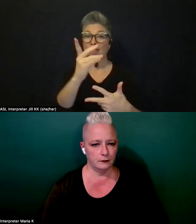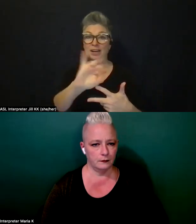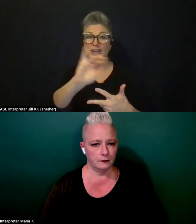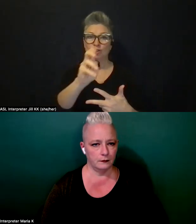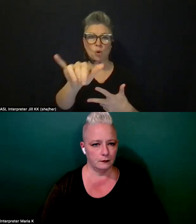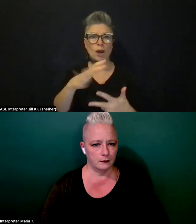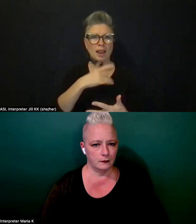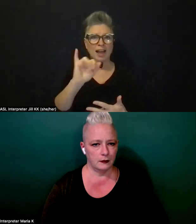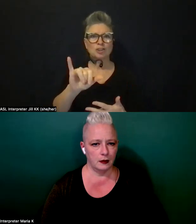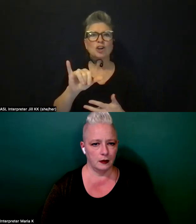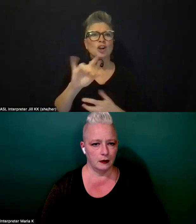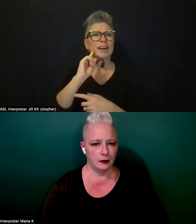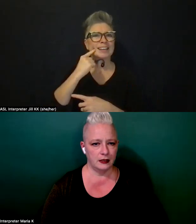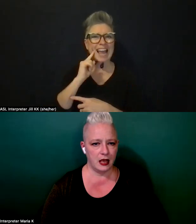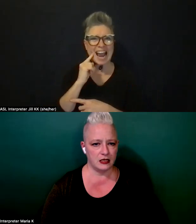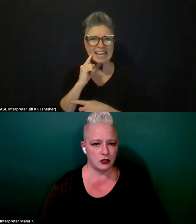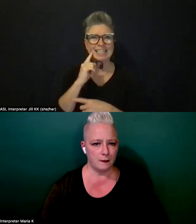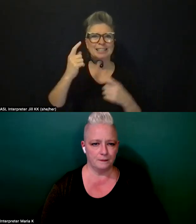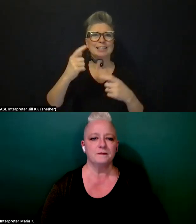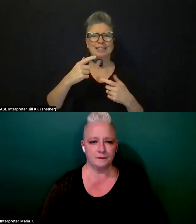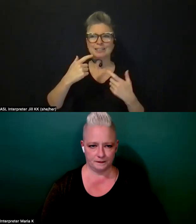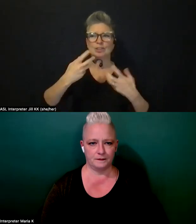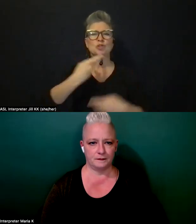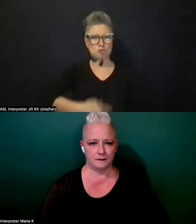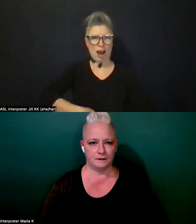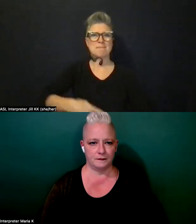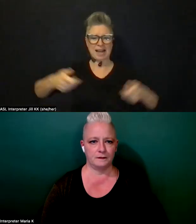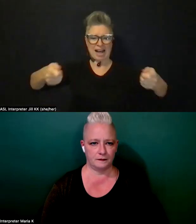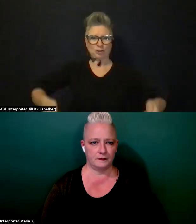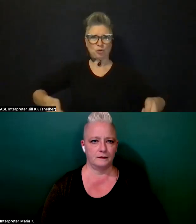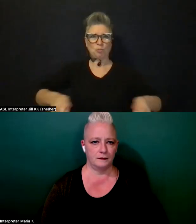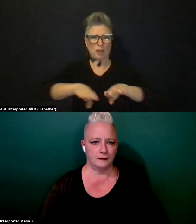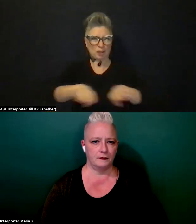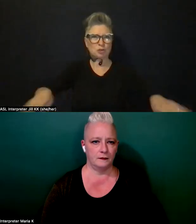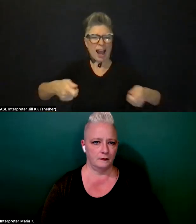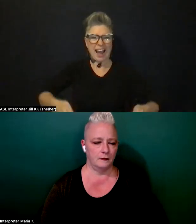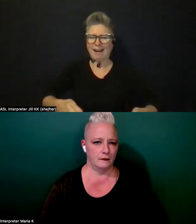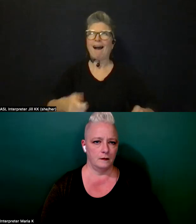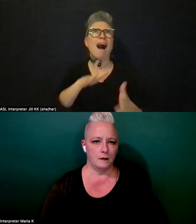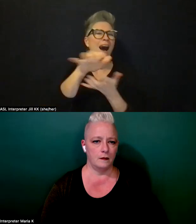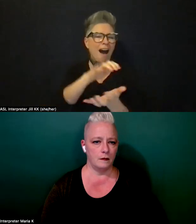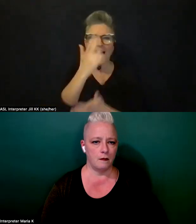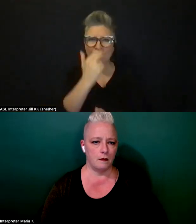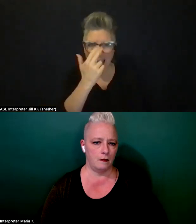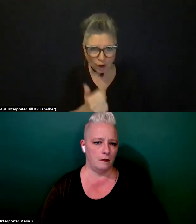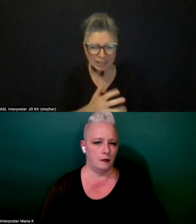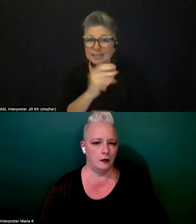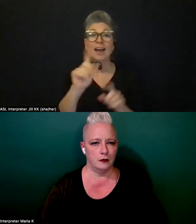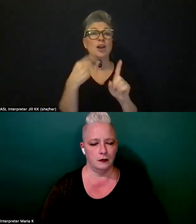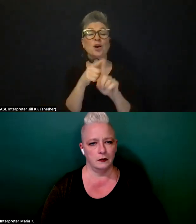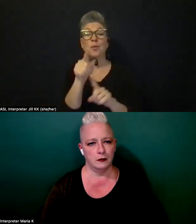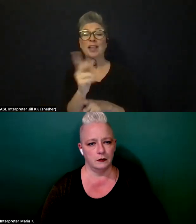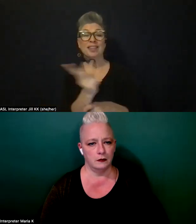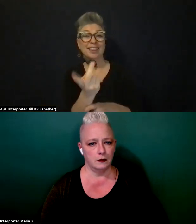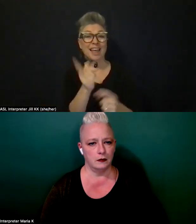strip cartoon with the train. Hilarious. And how she and Jack like met each other or whatever.